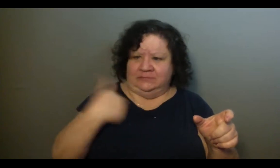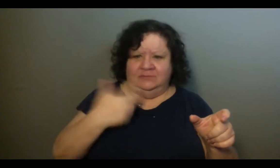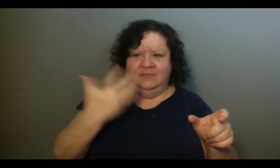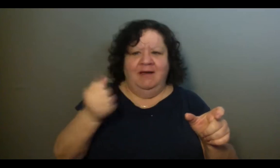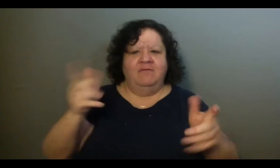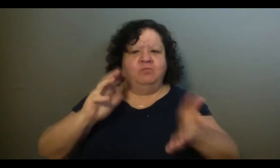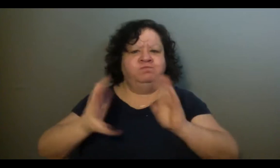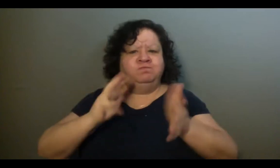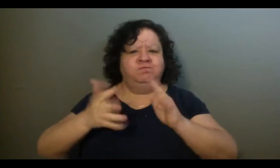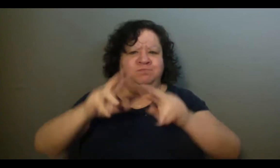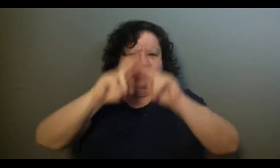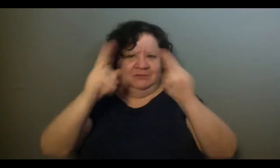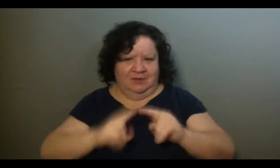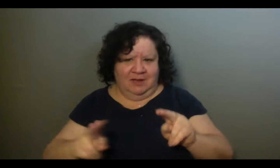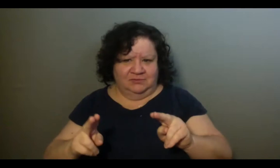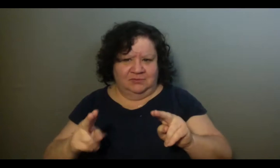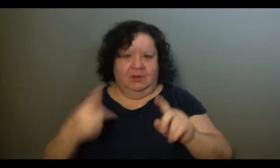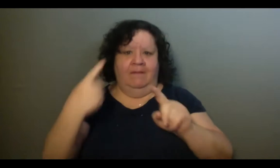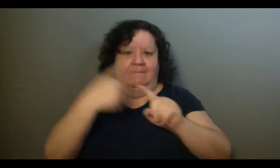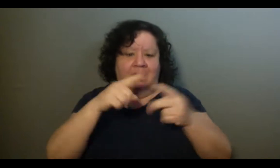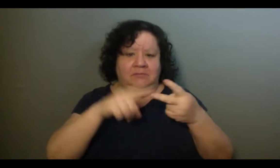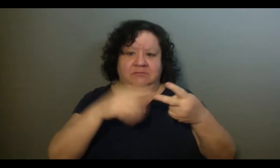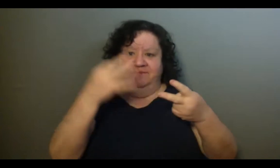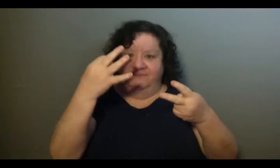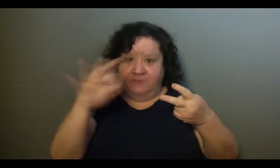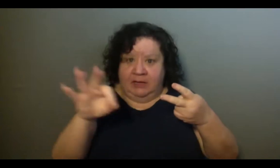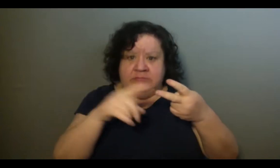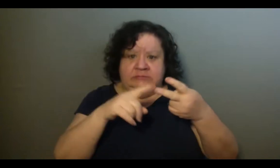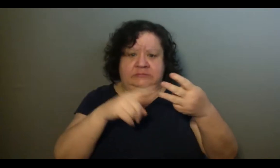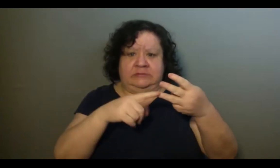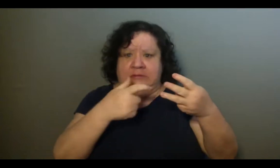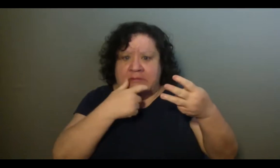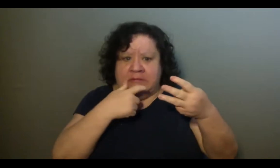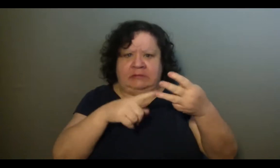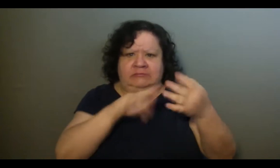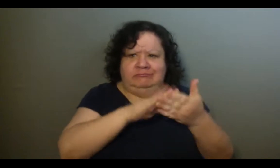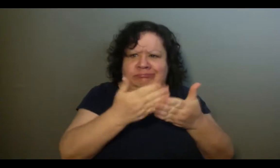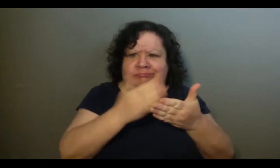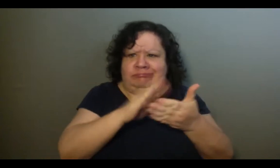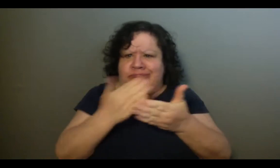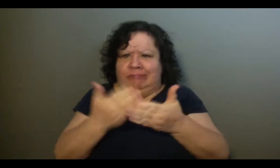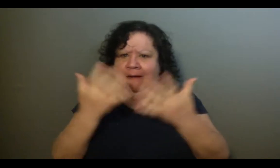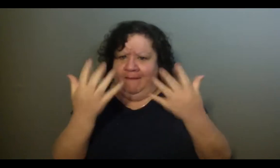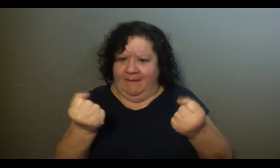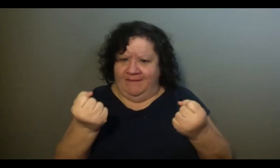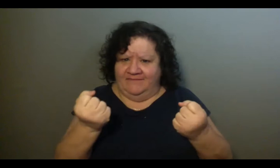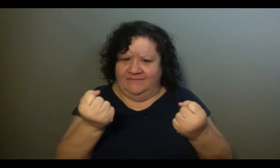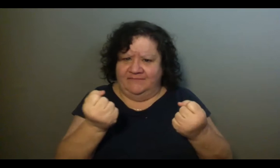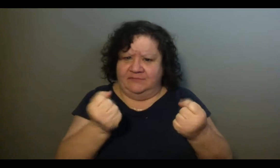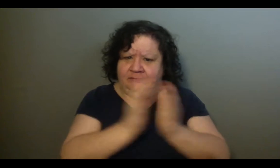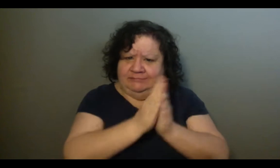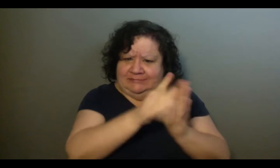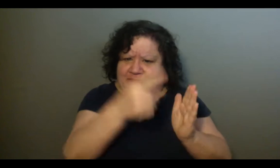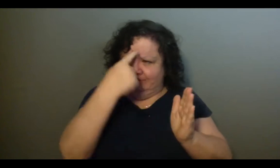sure you're on that right platform. Question and answers, please do ask a question in the chat box that will be attended